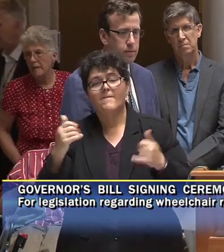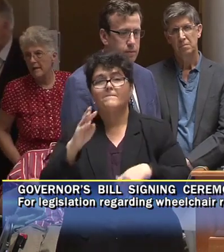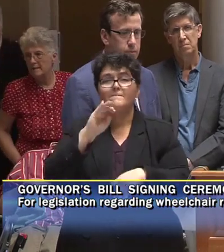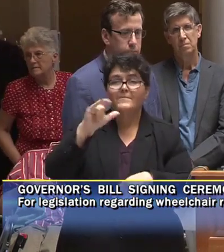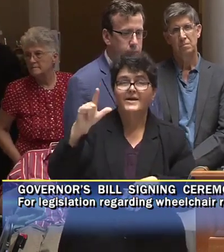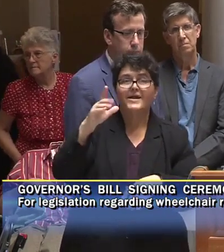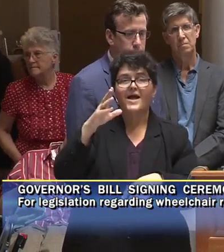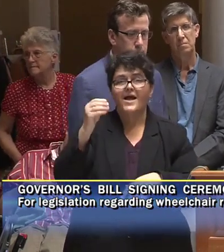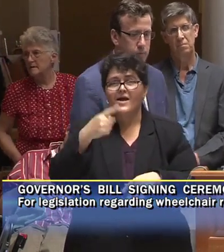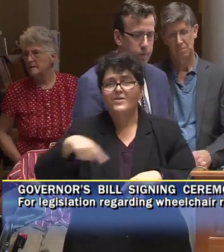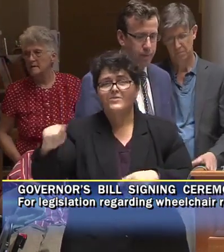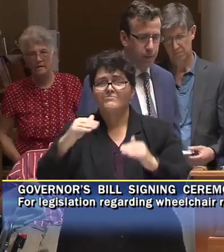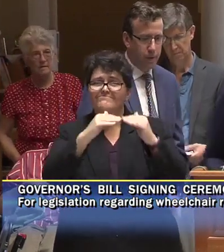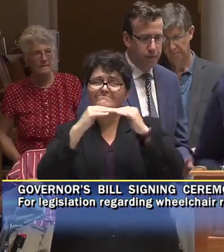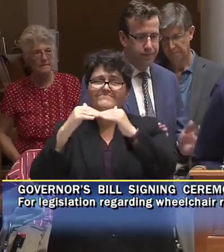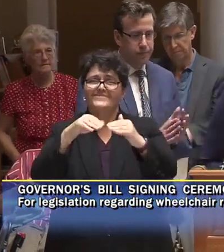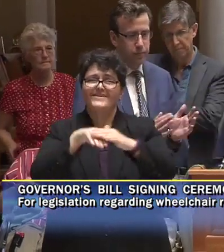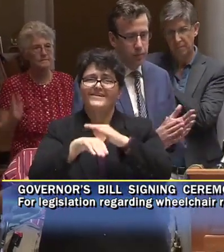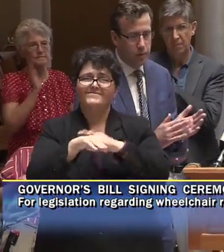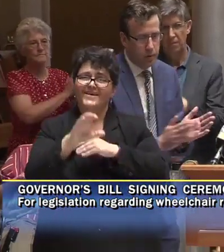state of Connecticut. Thank you.